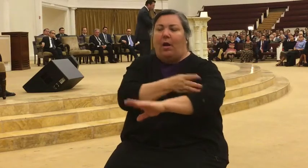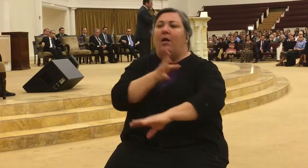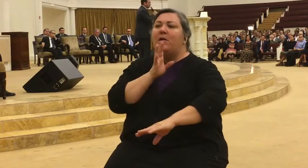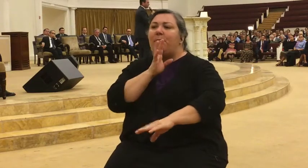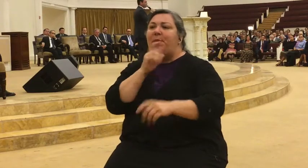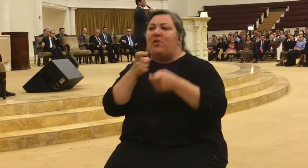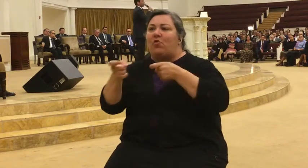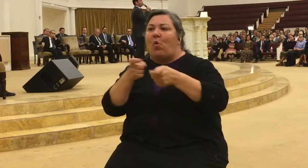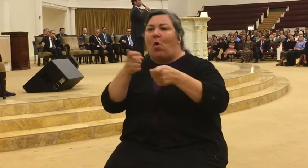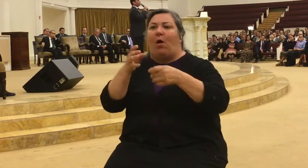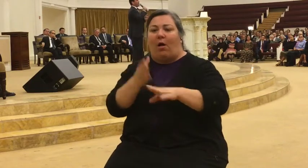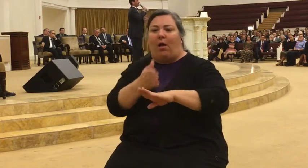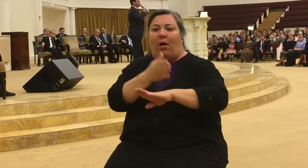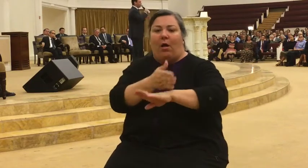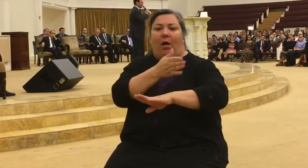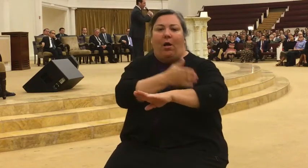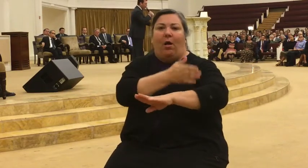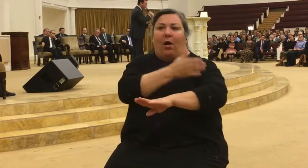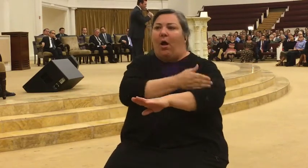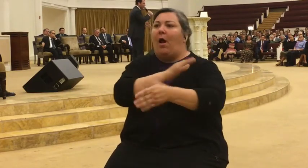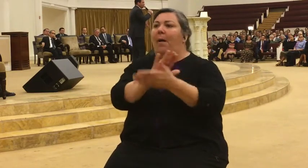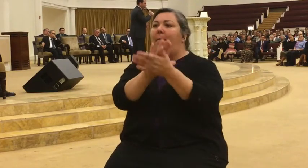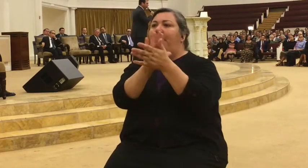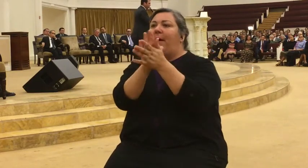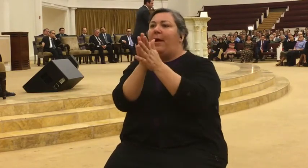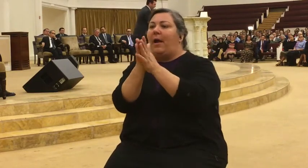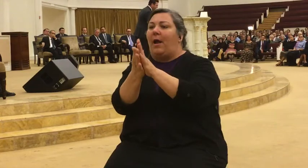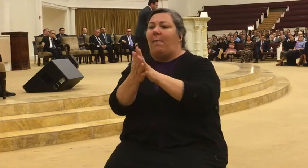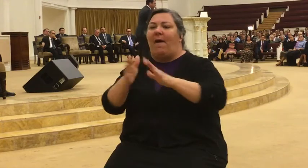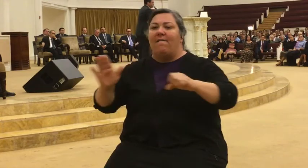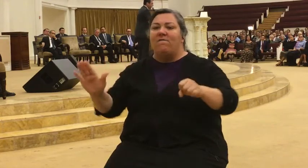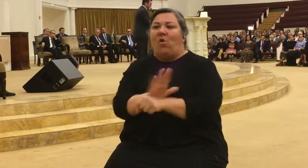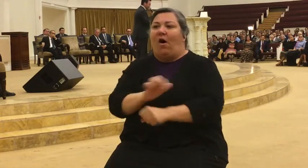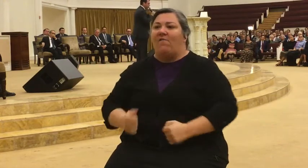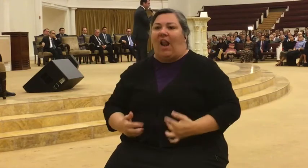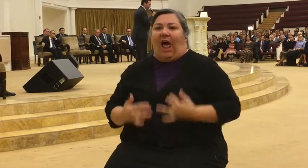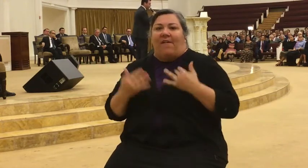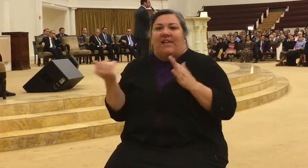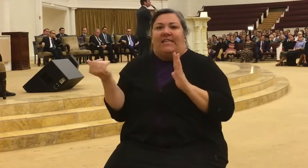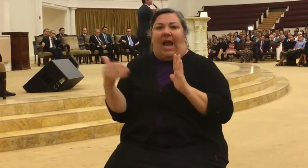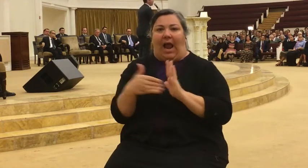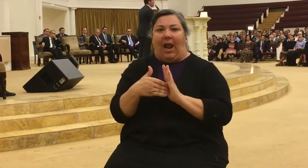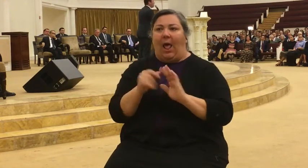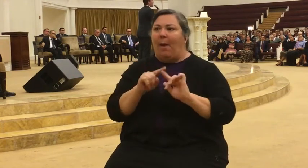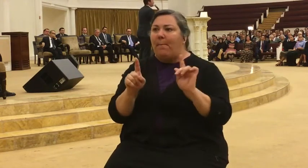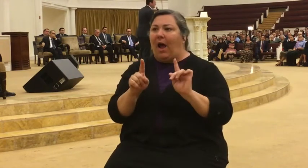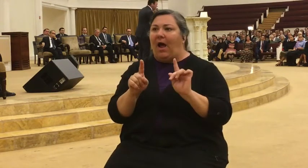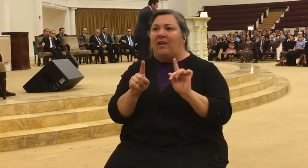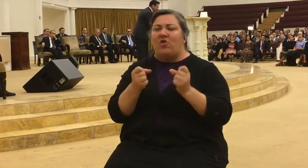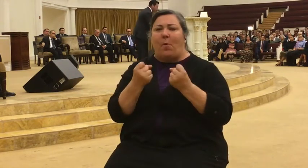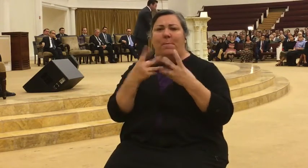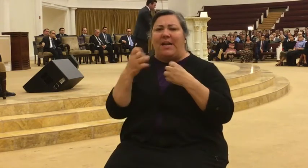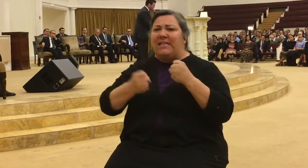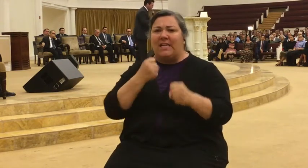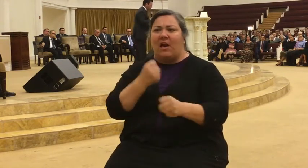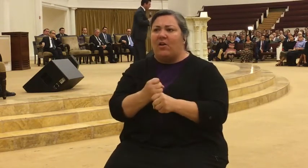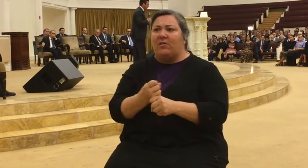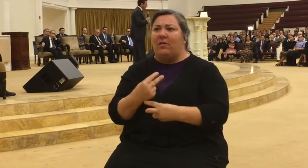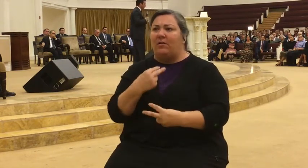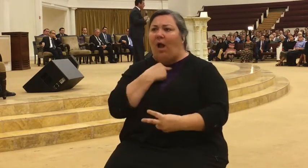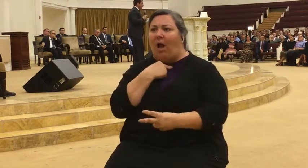little, Martin began to resurrect into a vibrant, full of life that he had departed from so many years